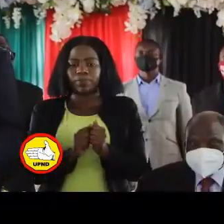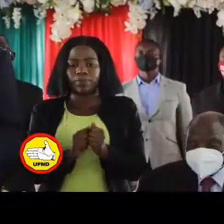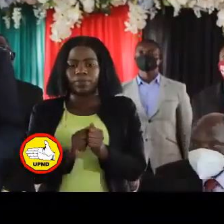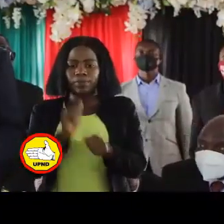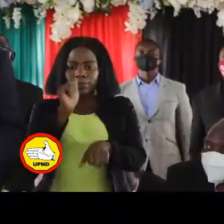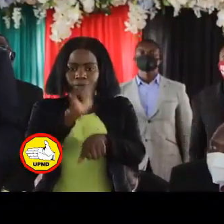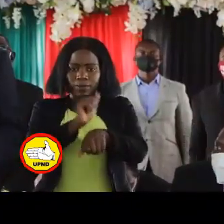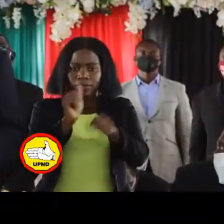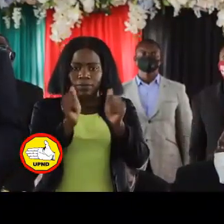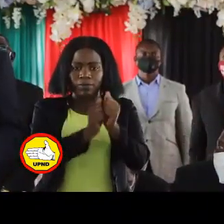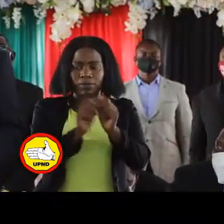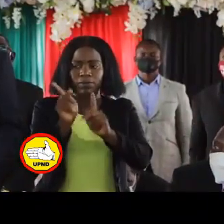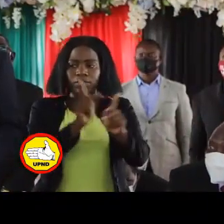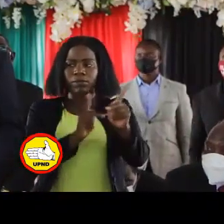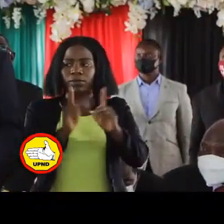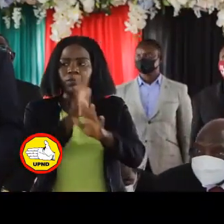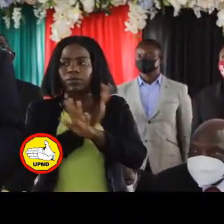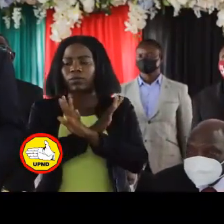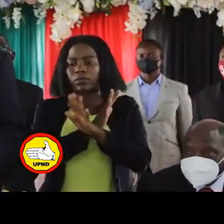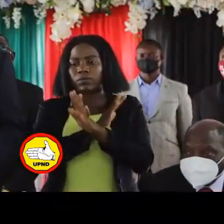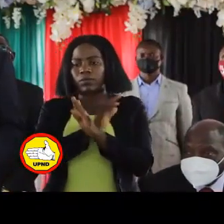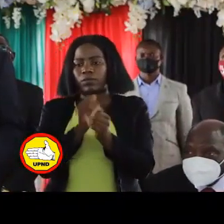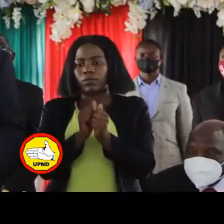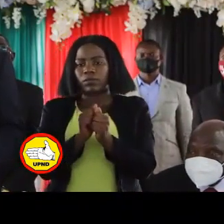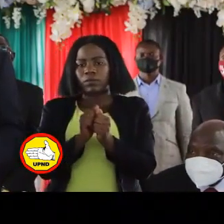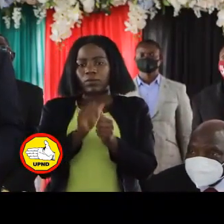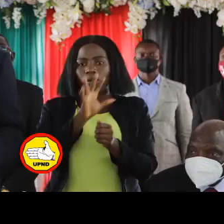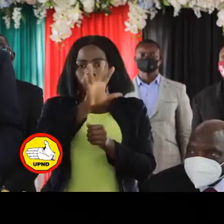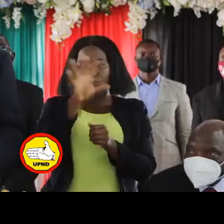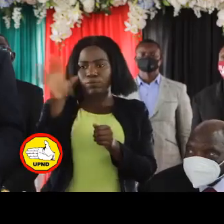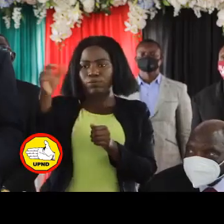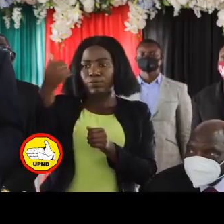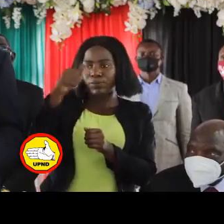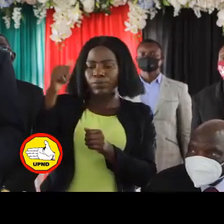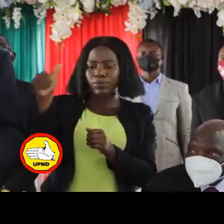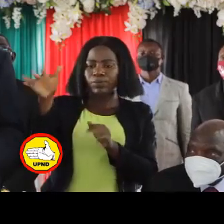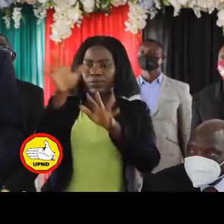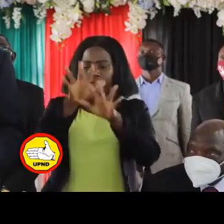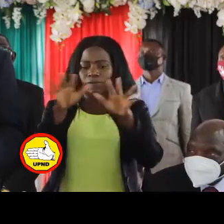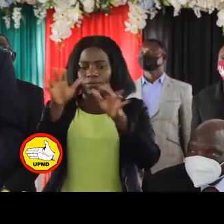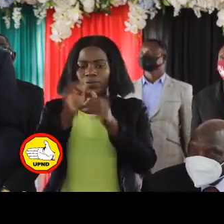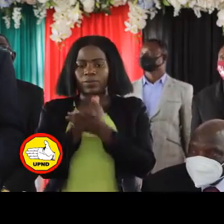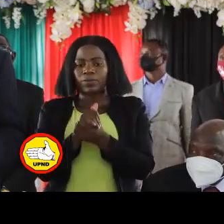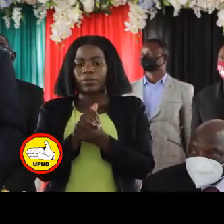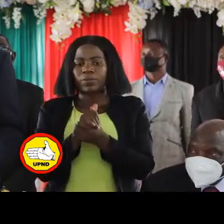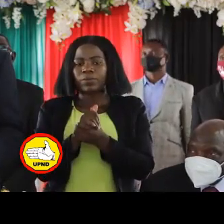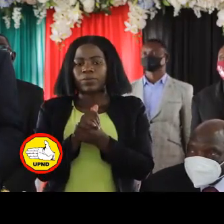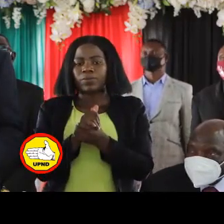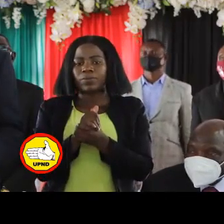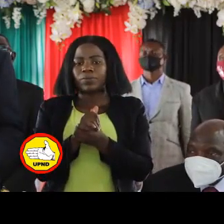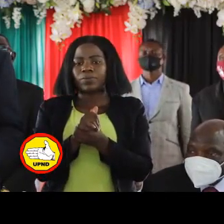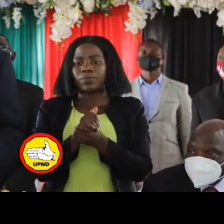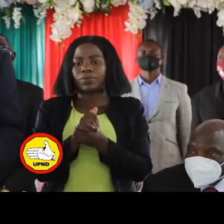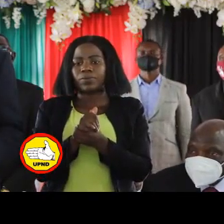working with the people of Zambia across the 10 provinces, unit of purpose,